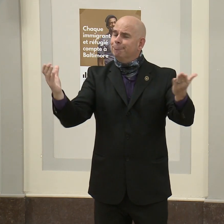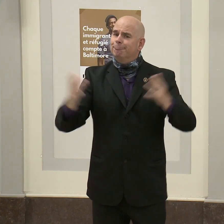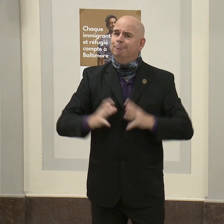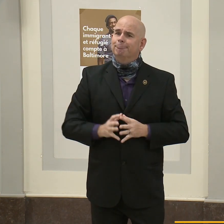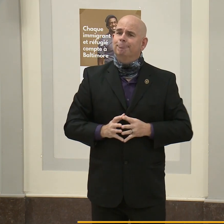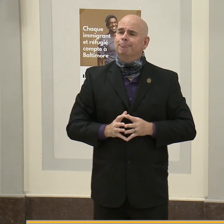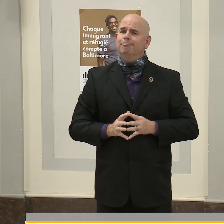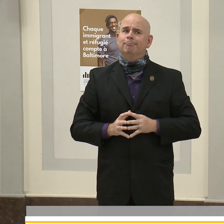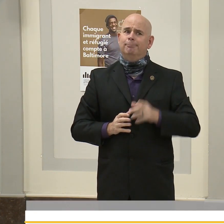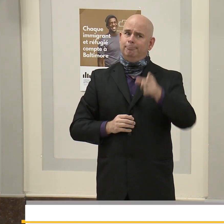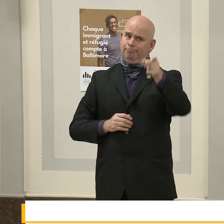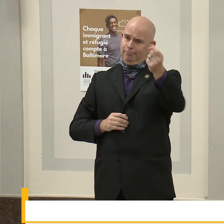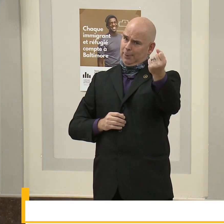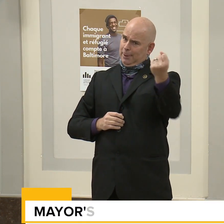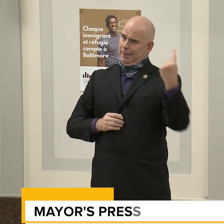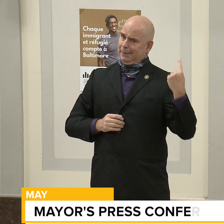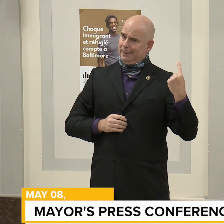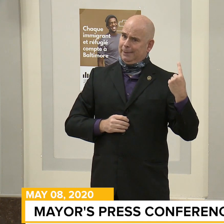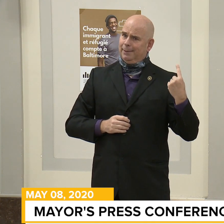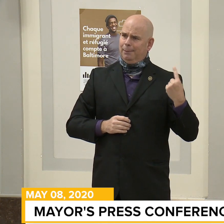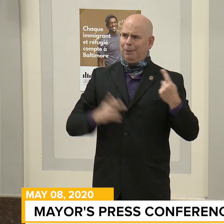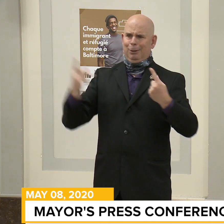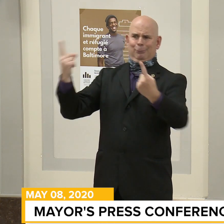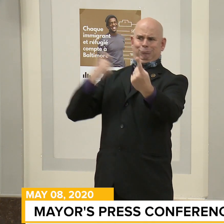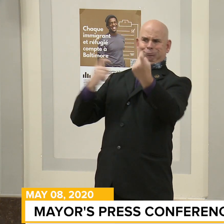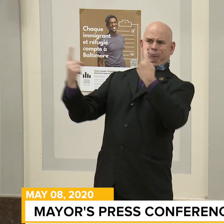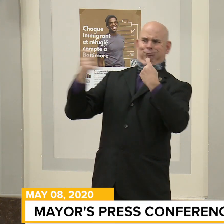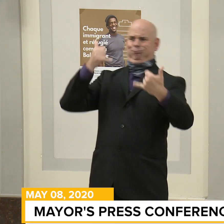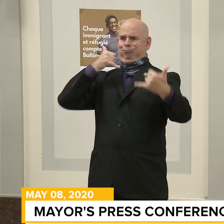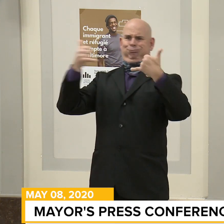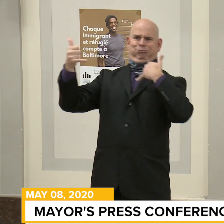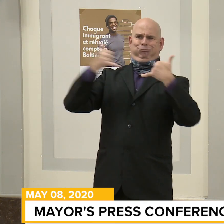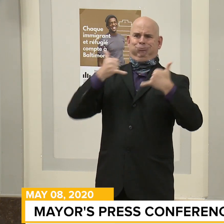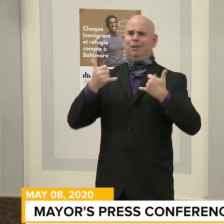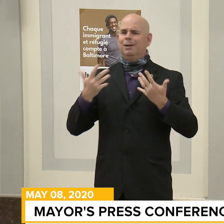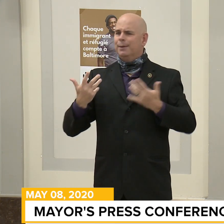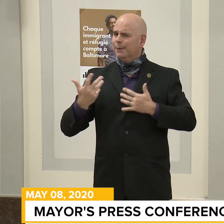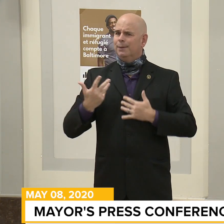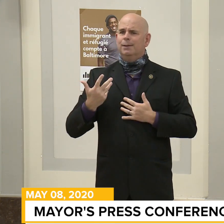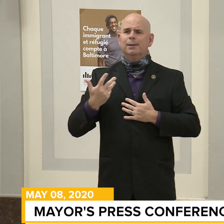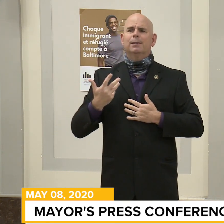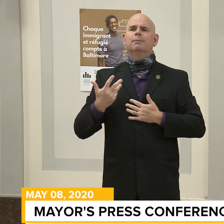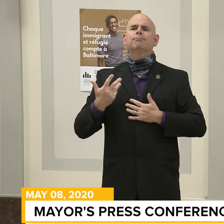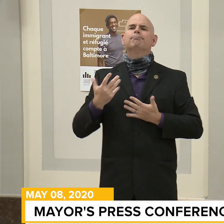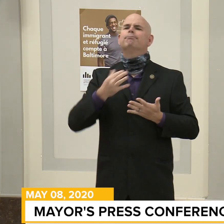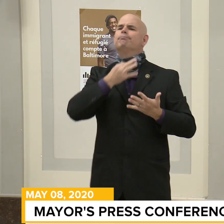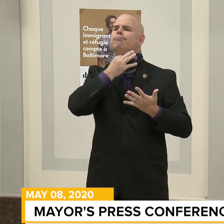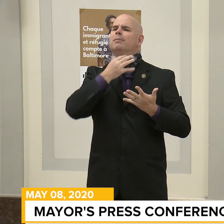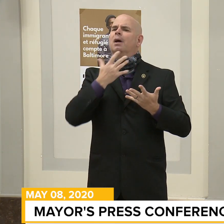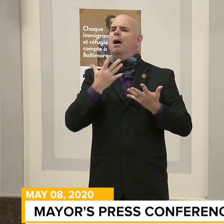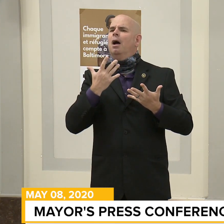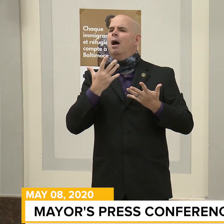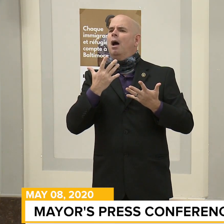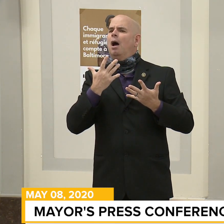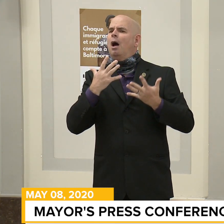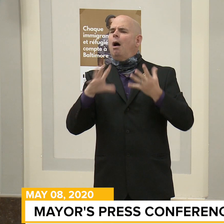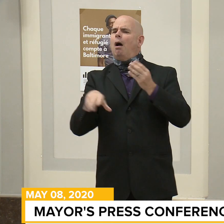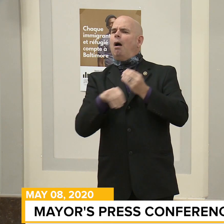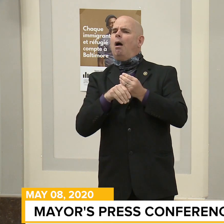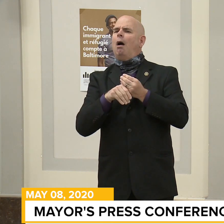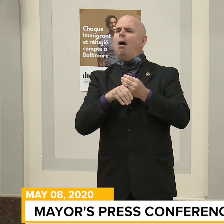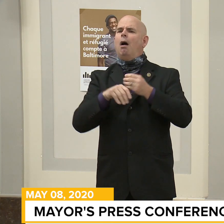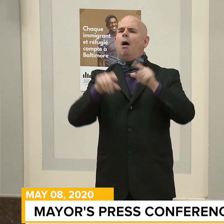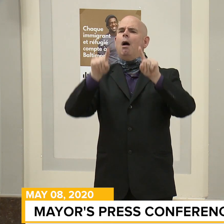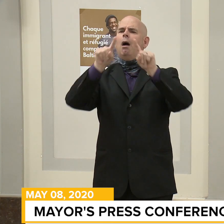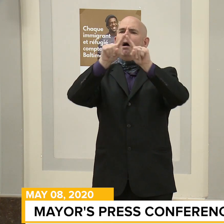I've gotten a lot of questions like how about put the rims back up on the basketball courts? Has there been any consideration given to that? No, not really,